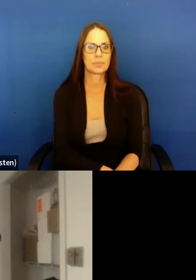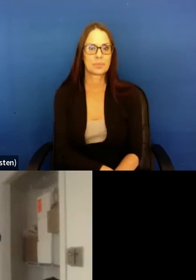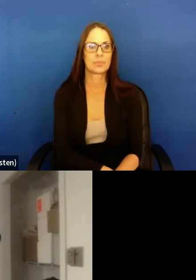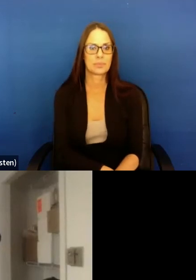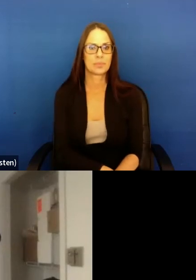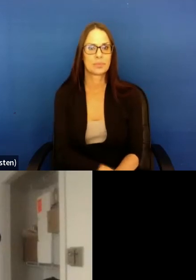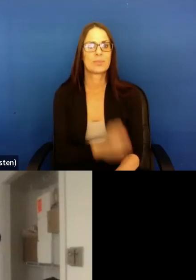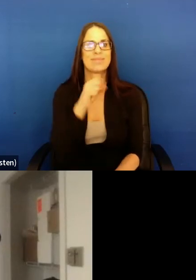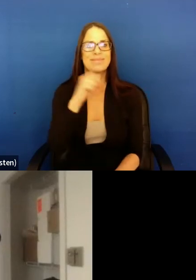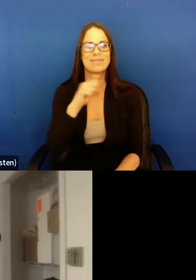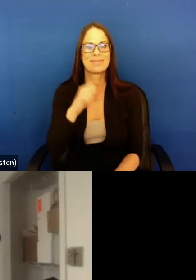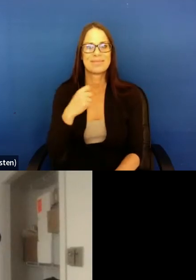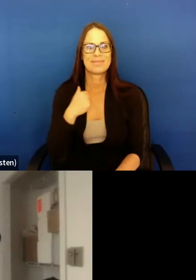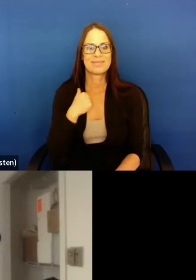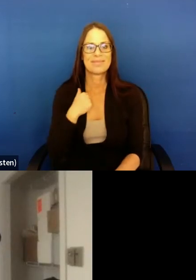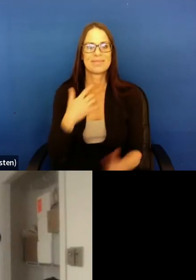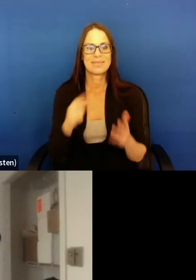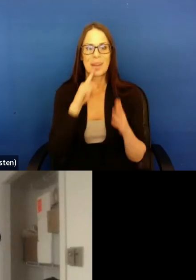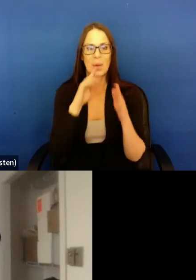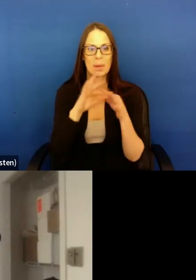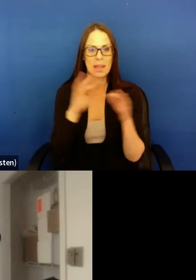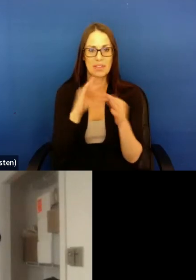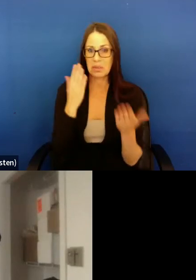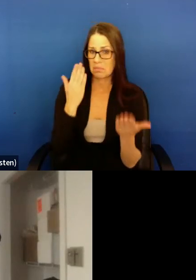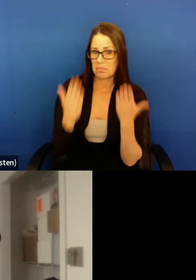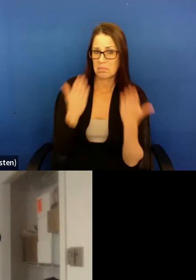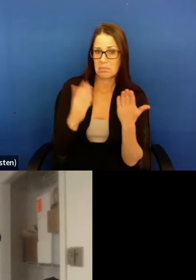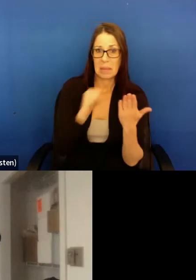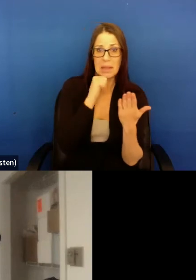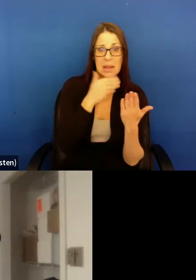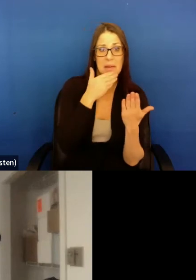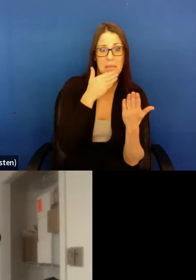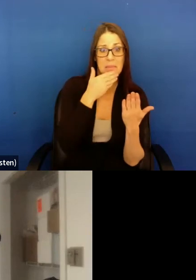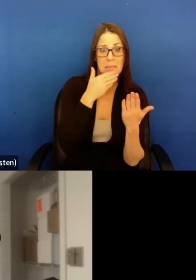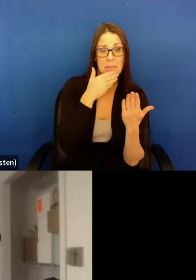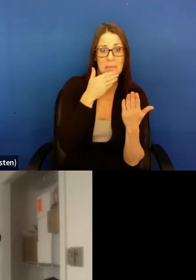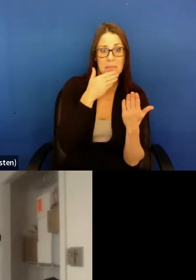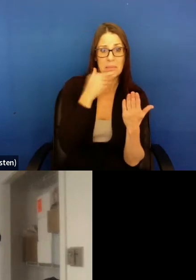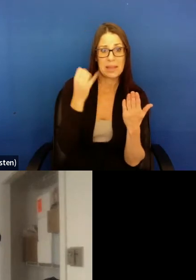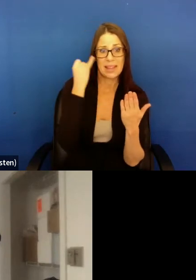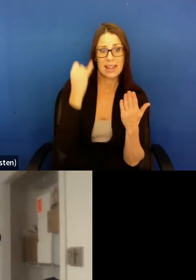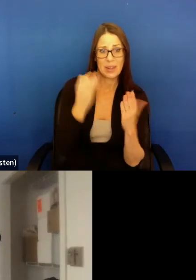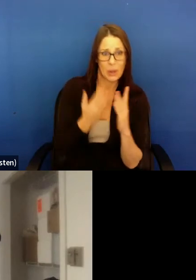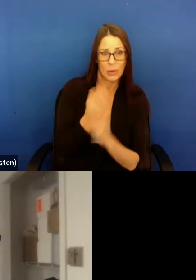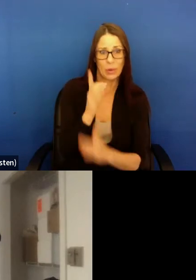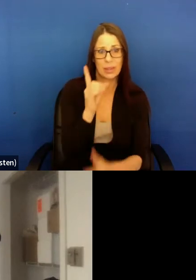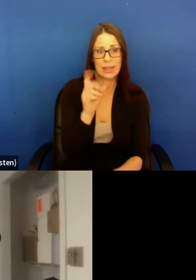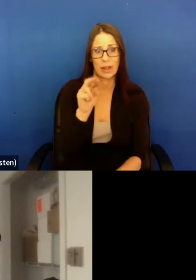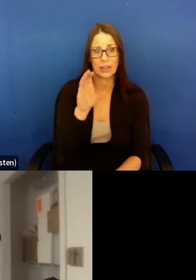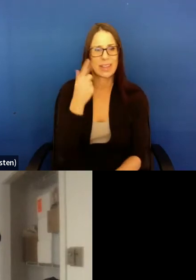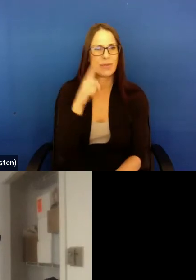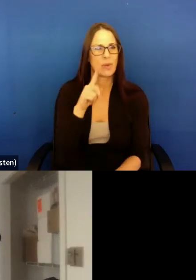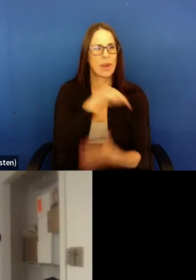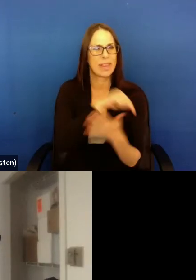Yeah, I'd also just like to mention it might not be the best idea to go through the DRC for these issues, just because